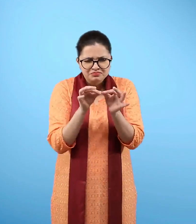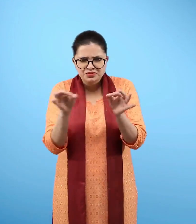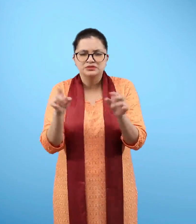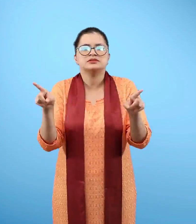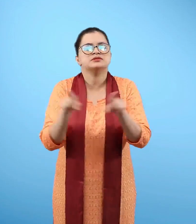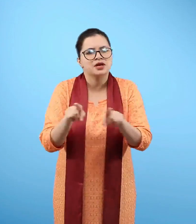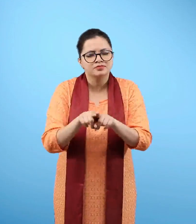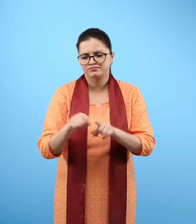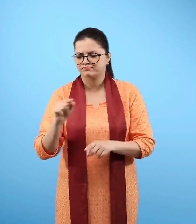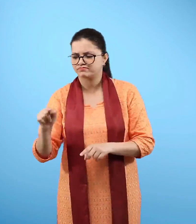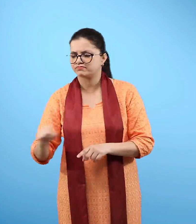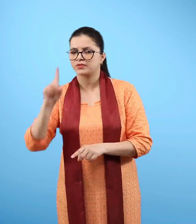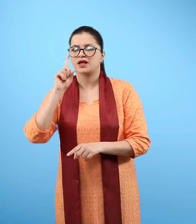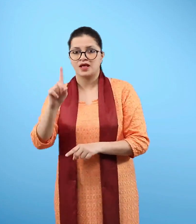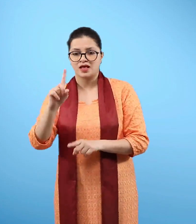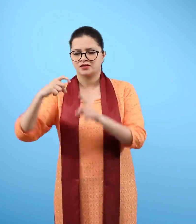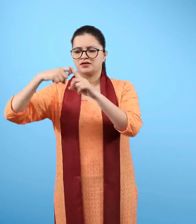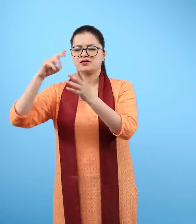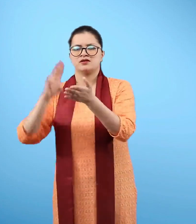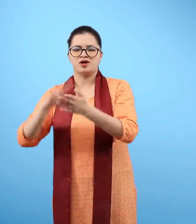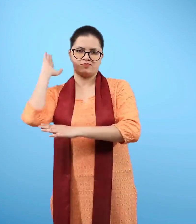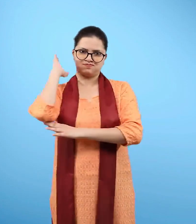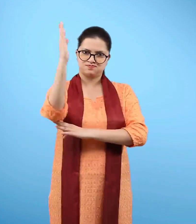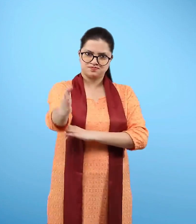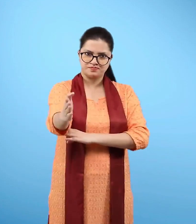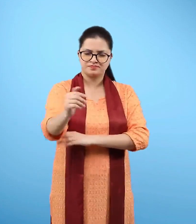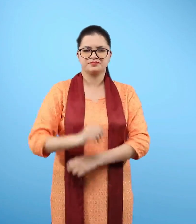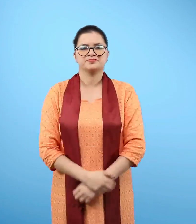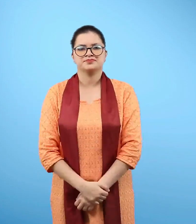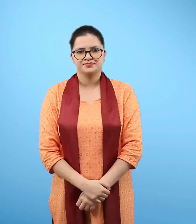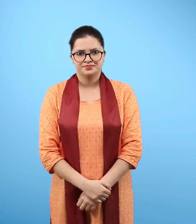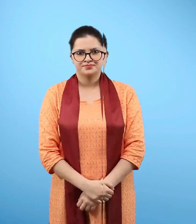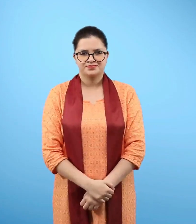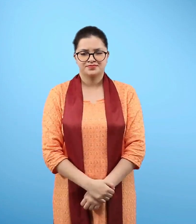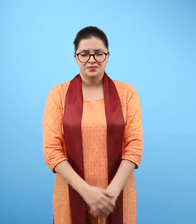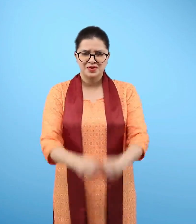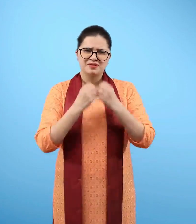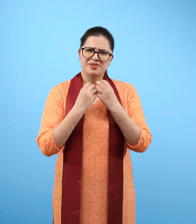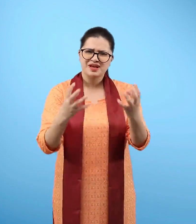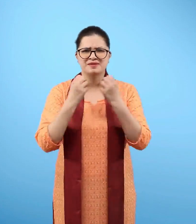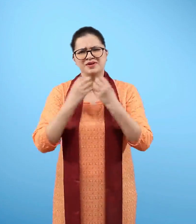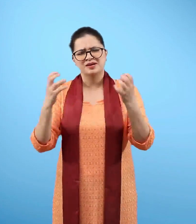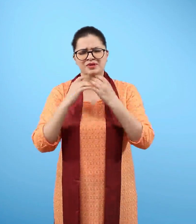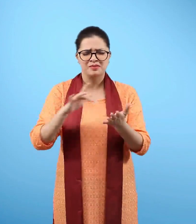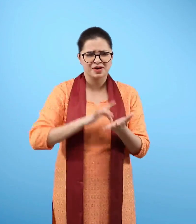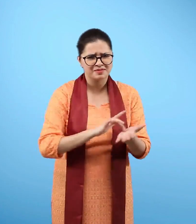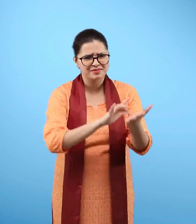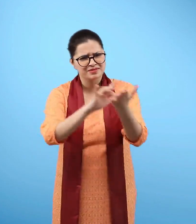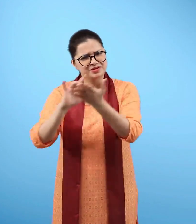kilometer. many major landmarks are clearly